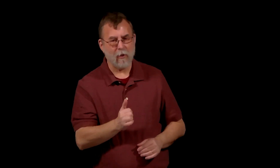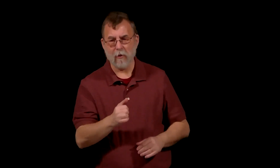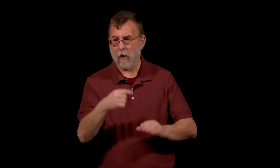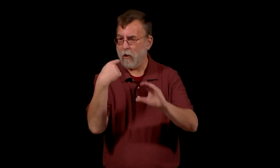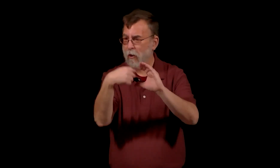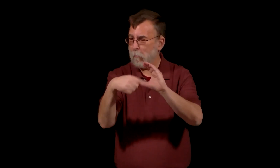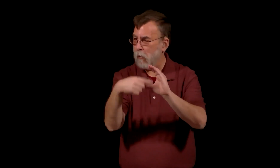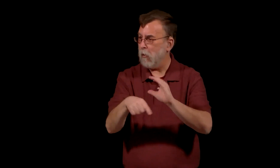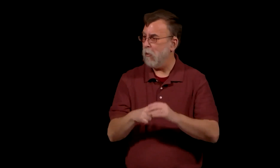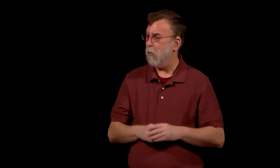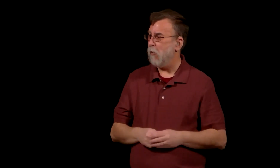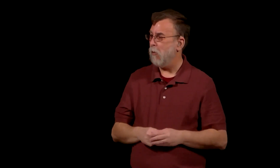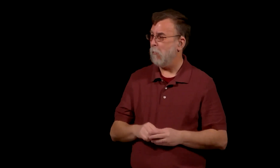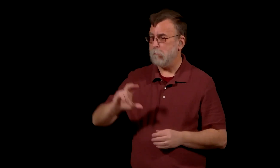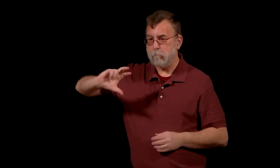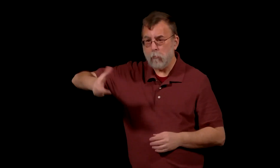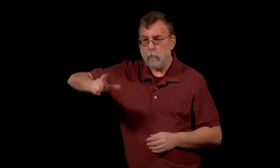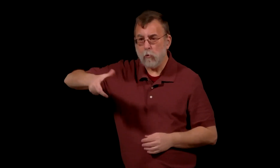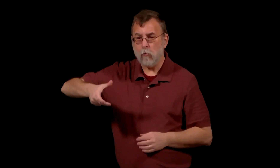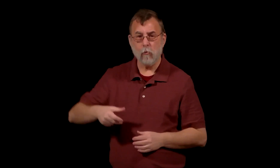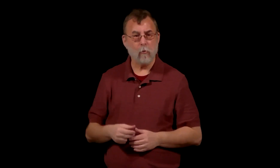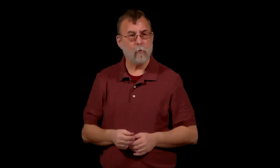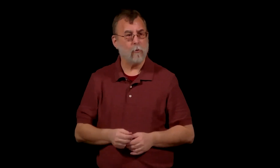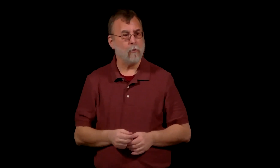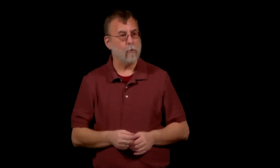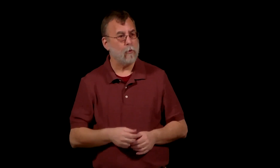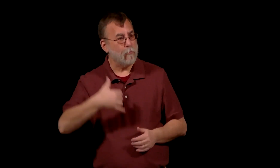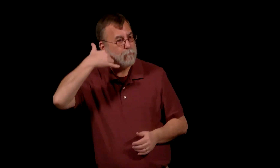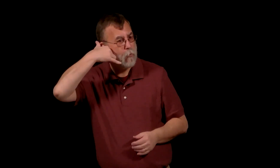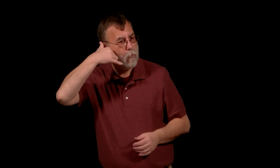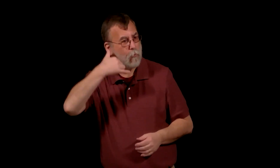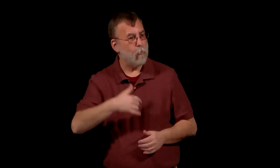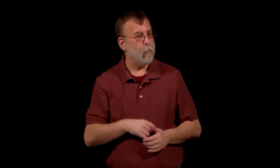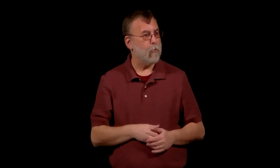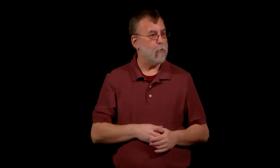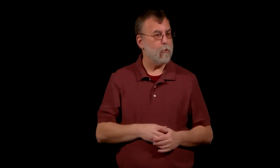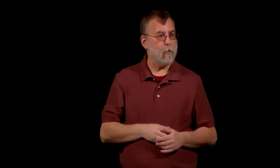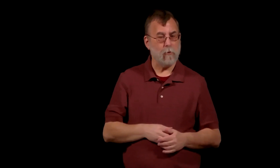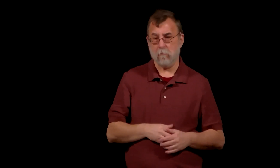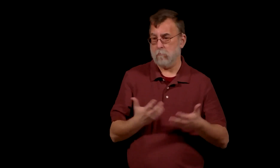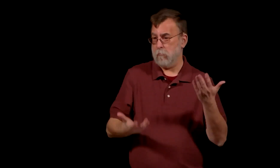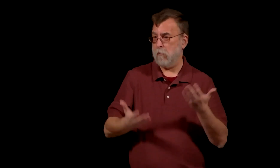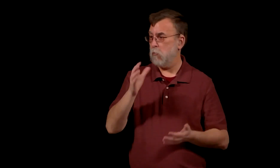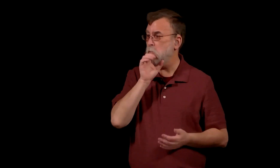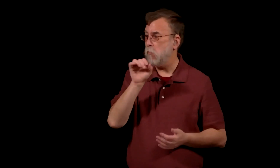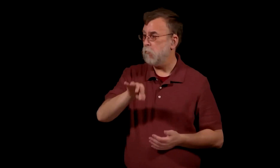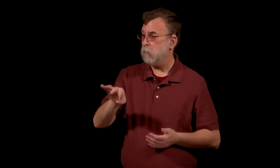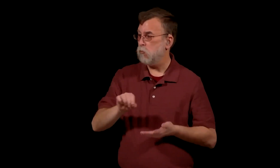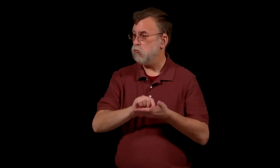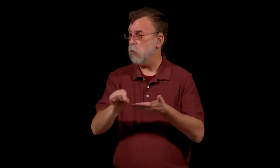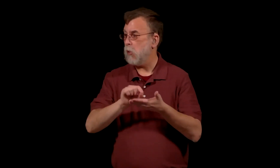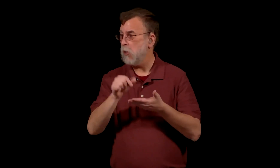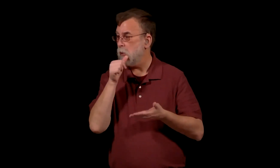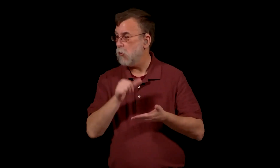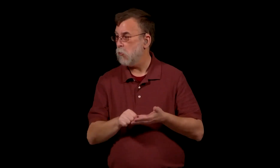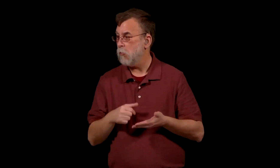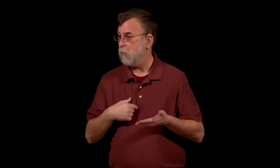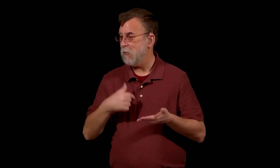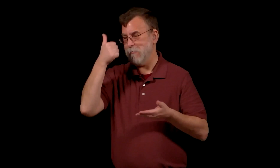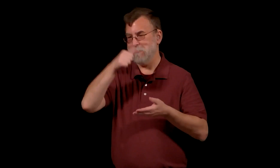but every day. Whether it's an email, whether it's on the phone, on the radio. Maybe old-fashioned writing